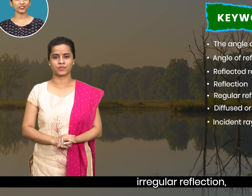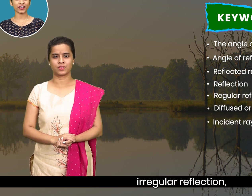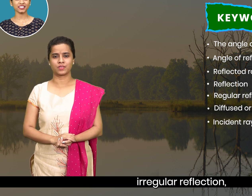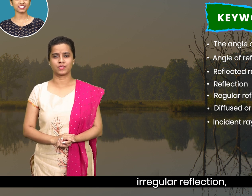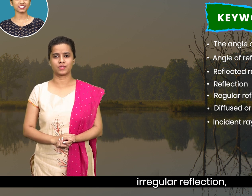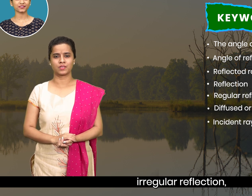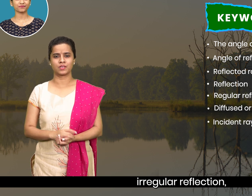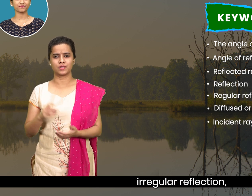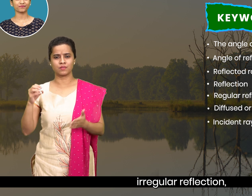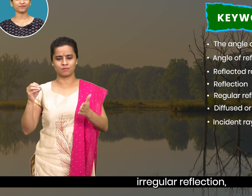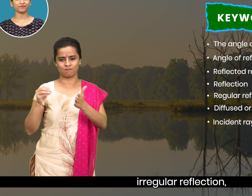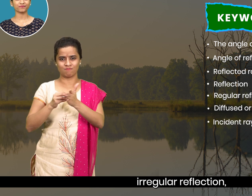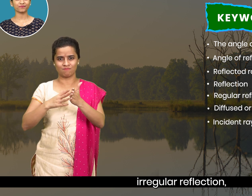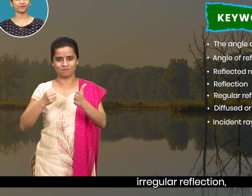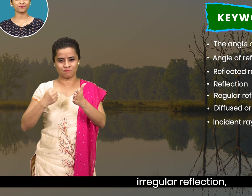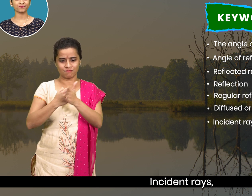incident rays,